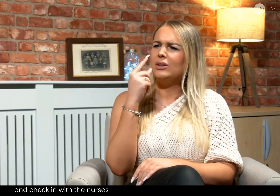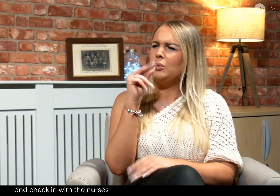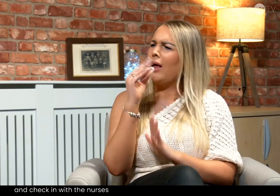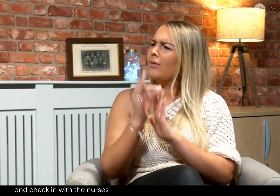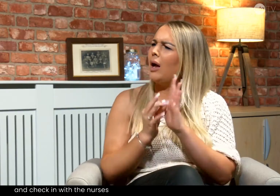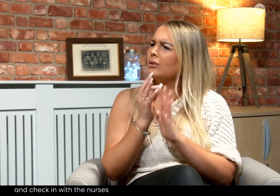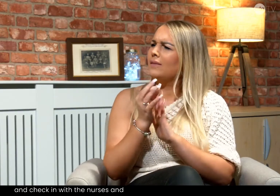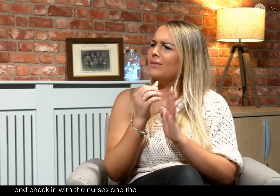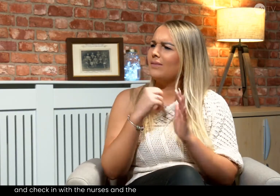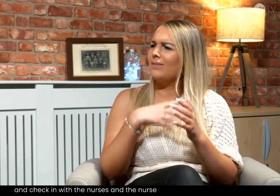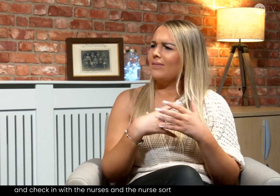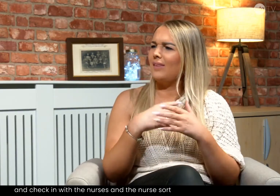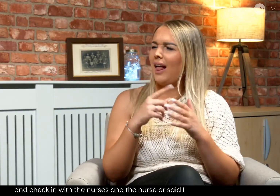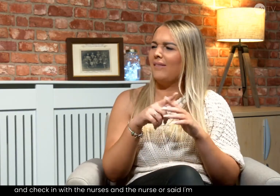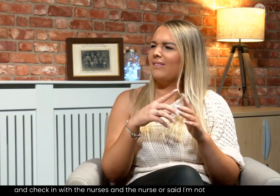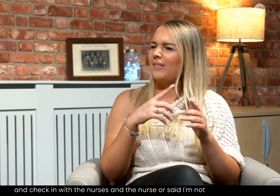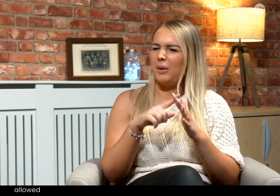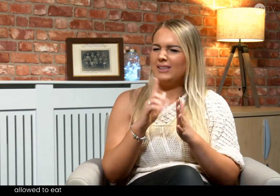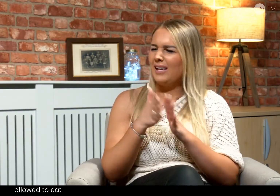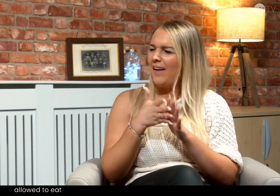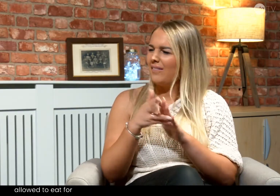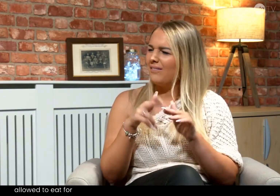I'm not allowed to eat for 12 hours beforehand, I think it was.